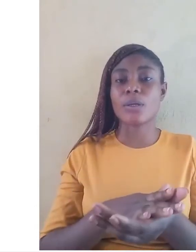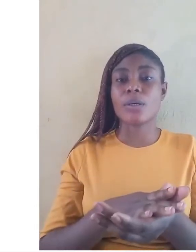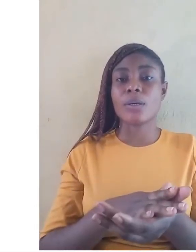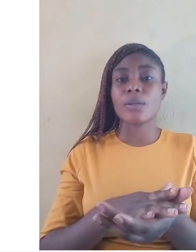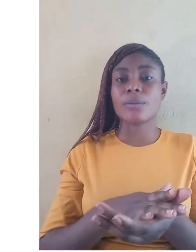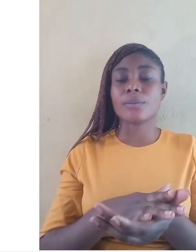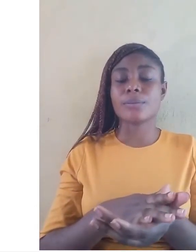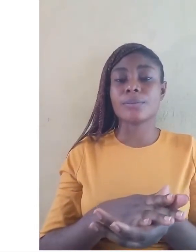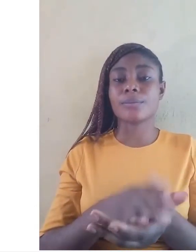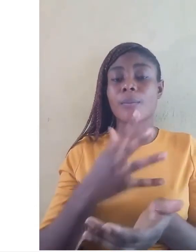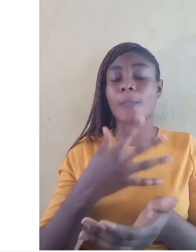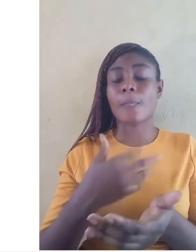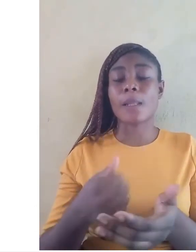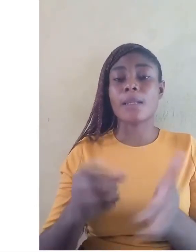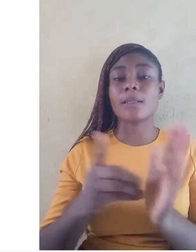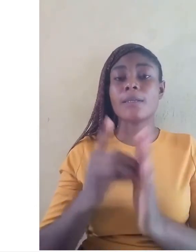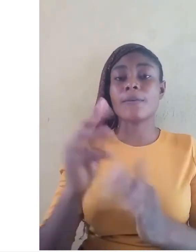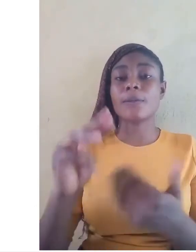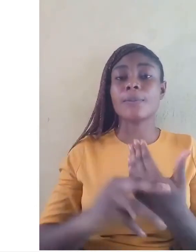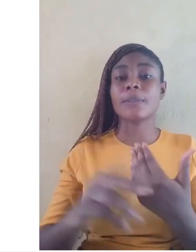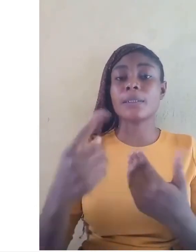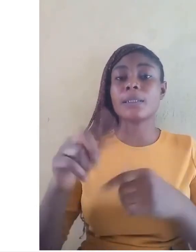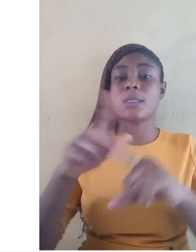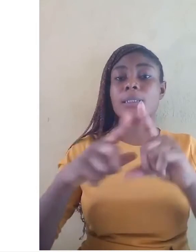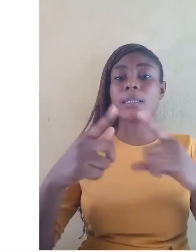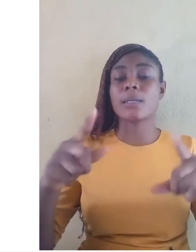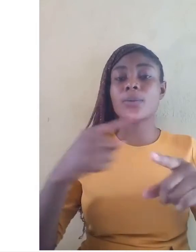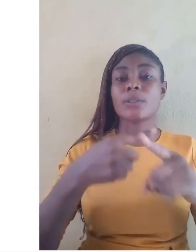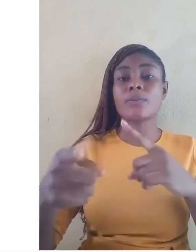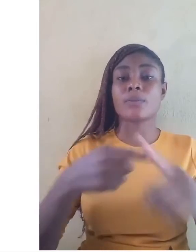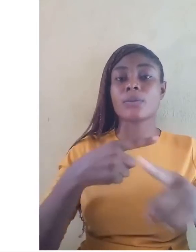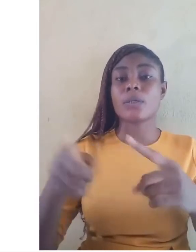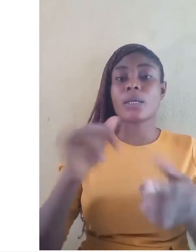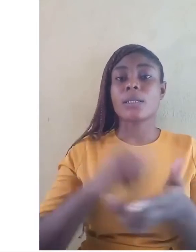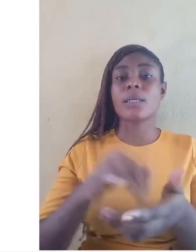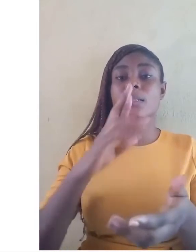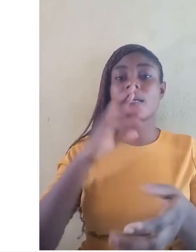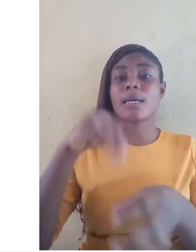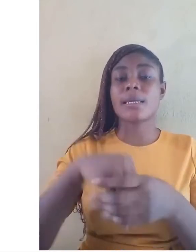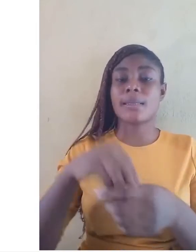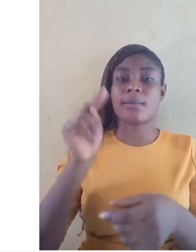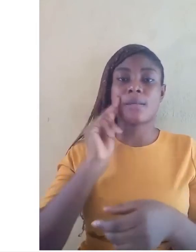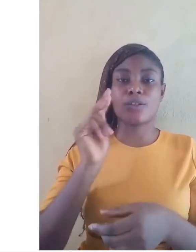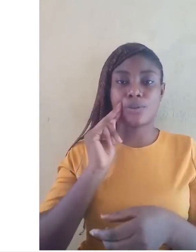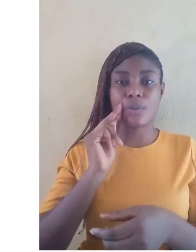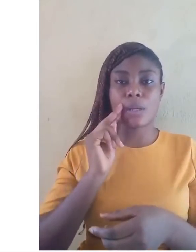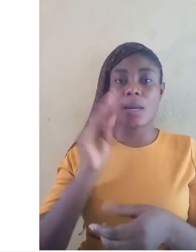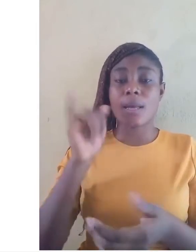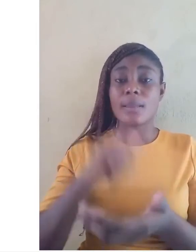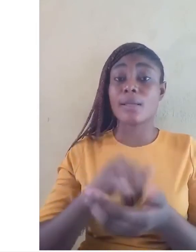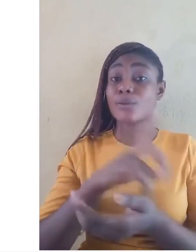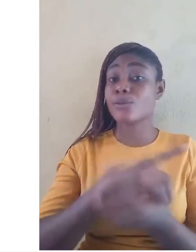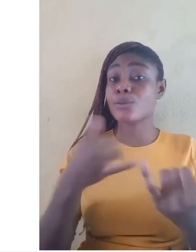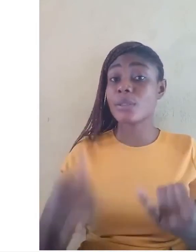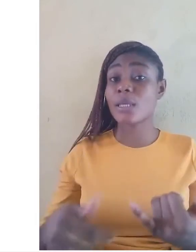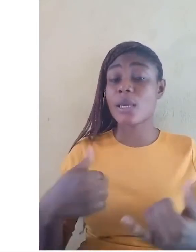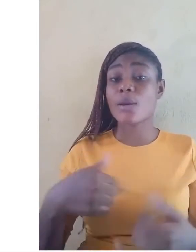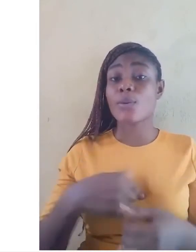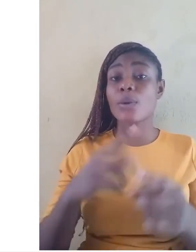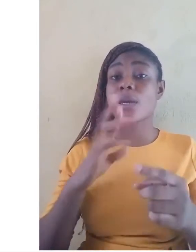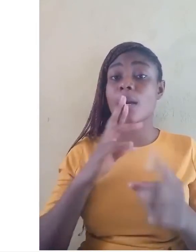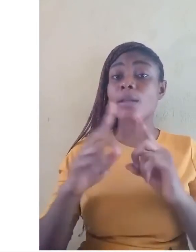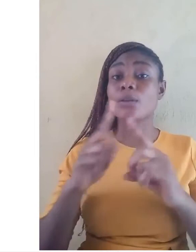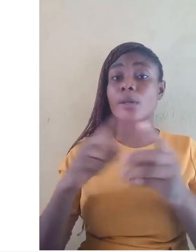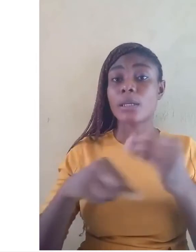and developing the sign language varieties that are existing in Nigeria. That today we are talking